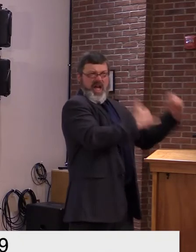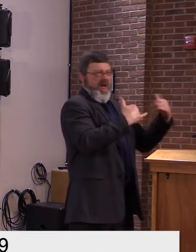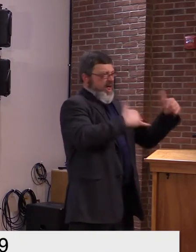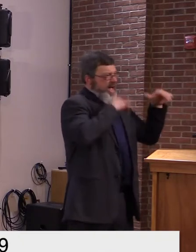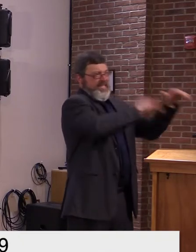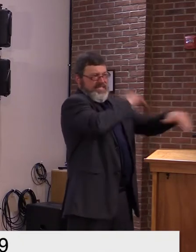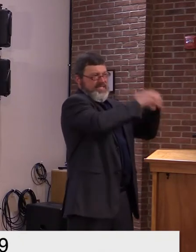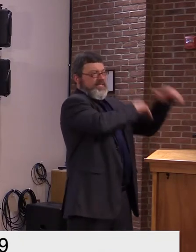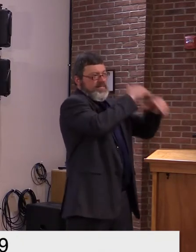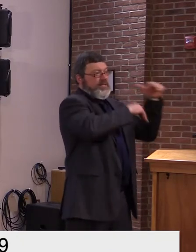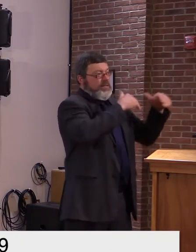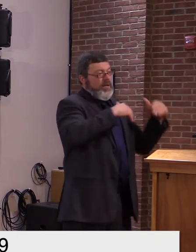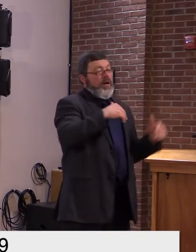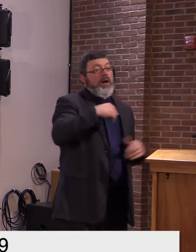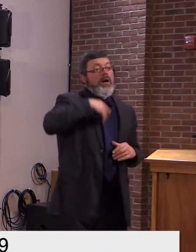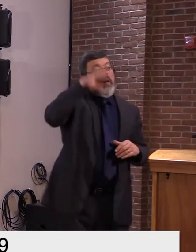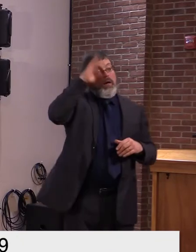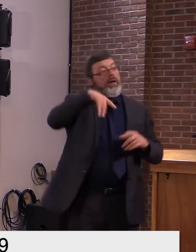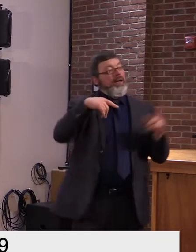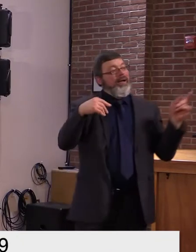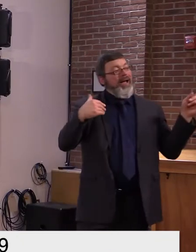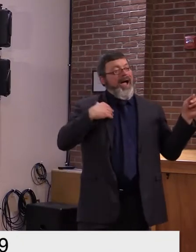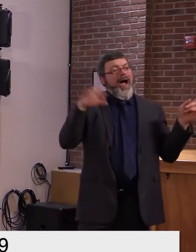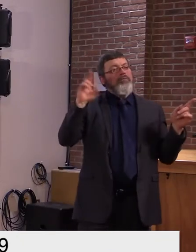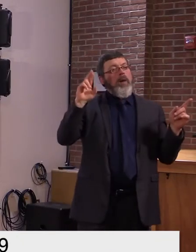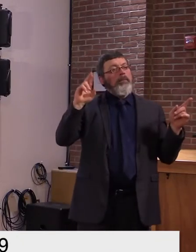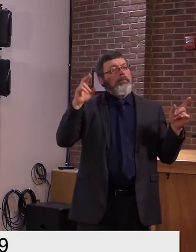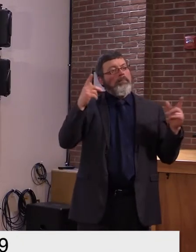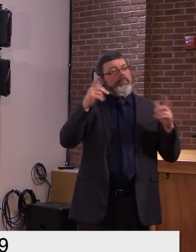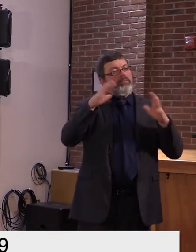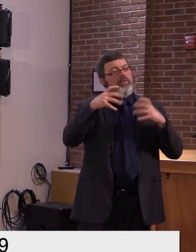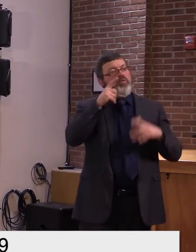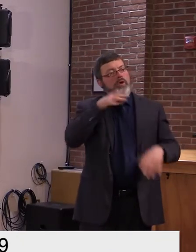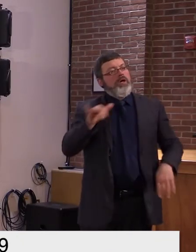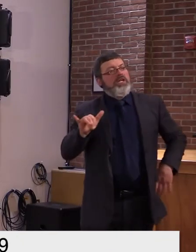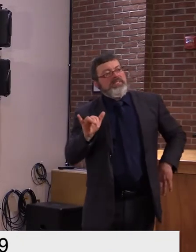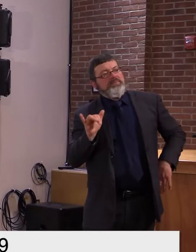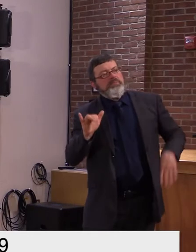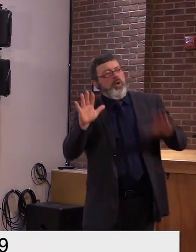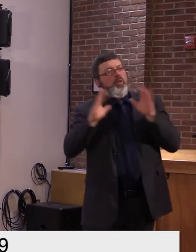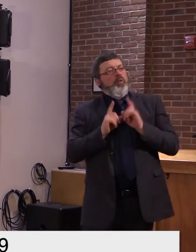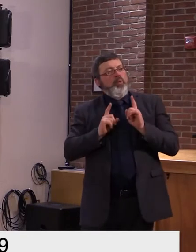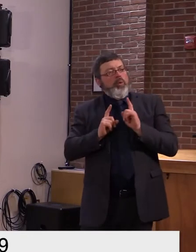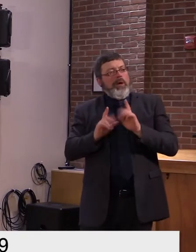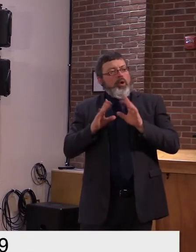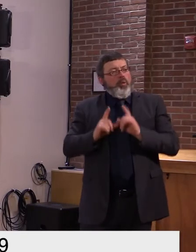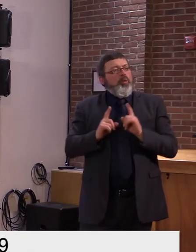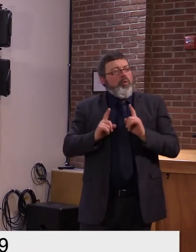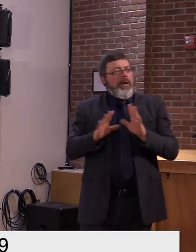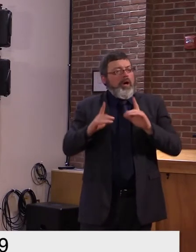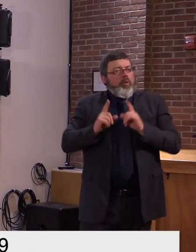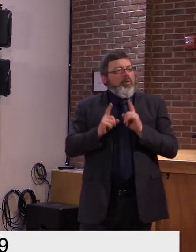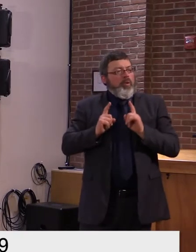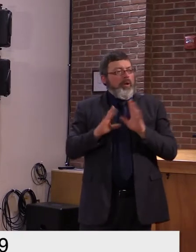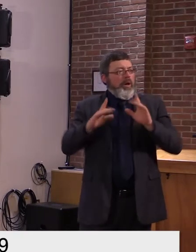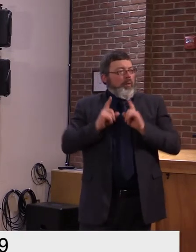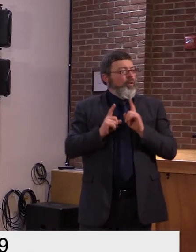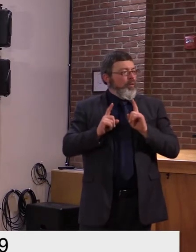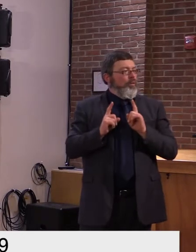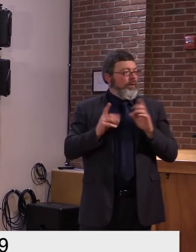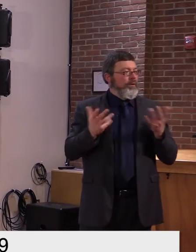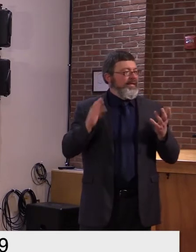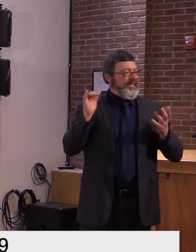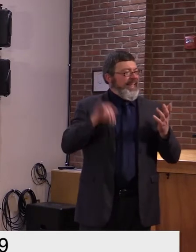You know, broadband, I mentioned earlier, Mike, there is now a consensus that we have to have rural